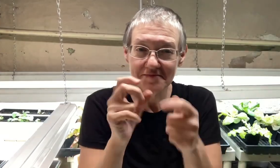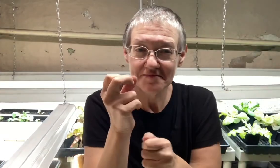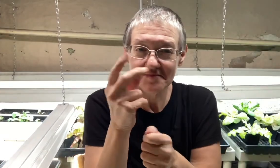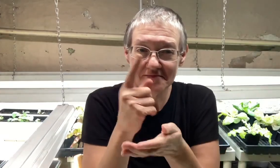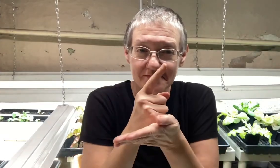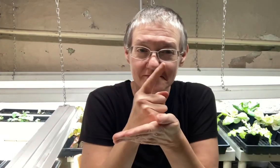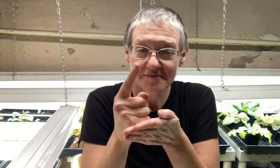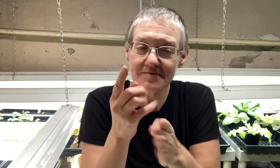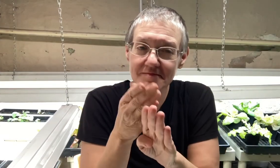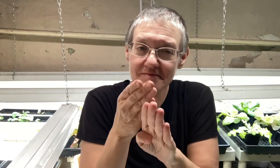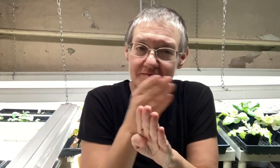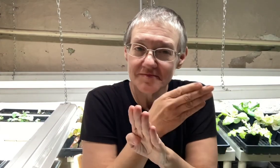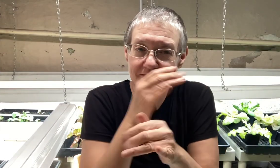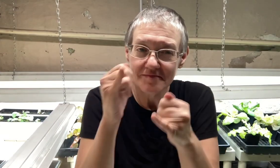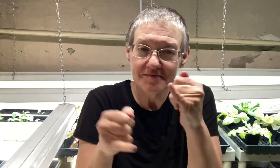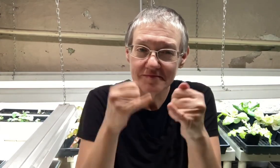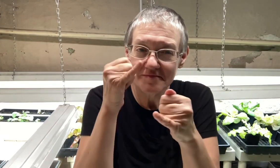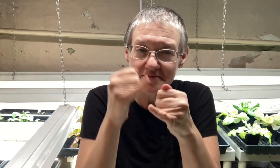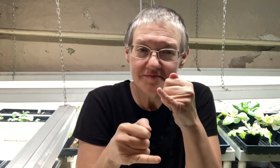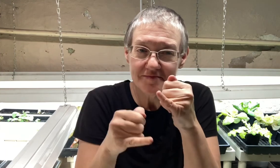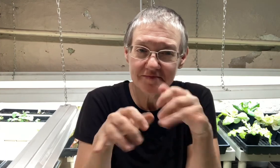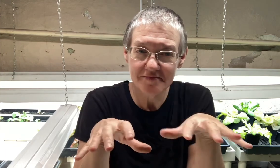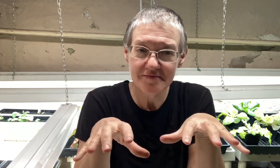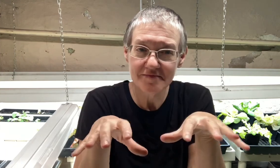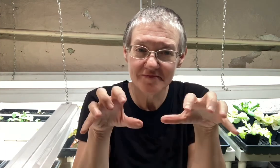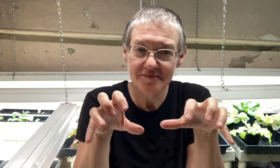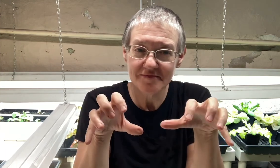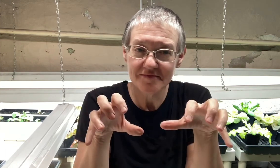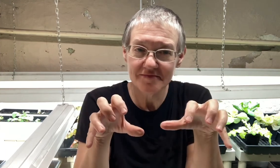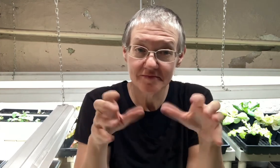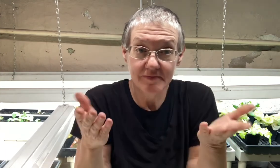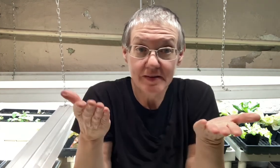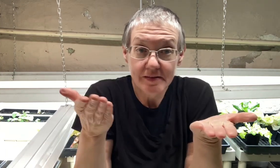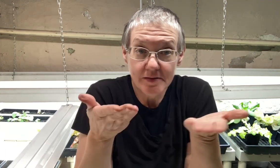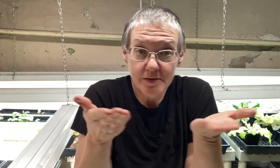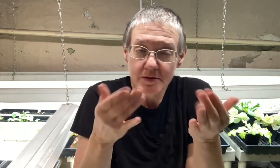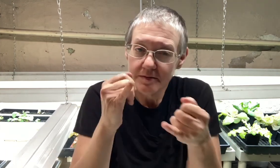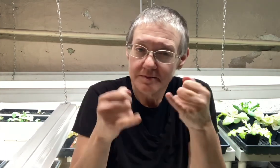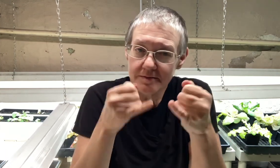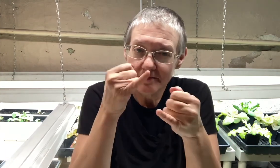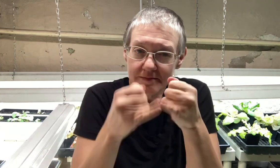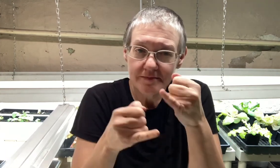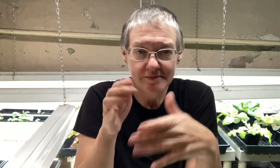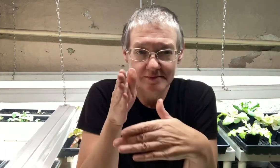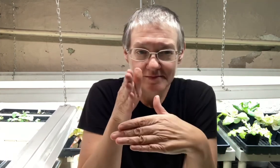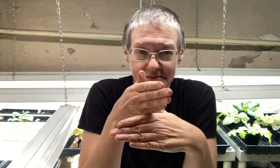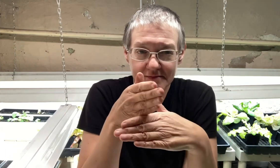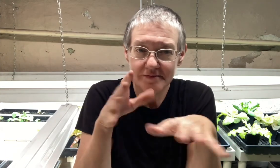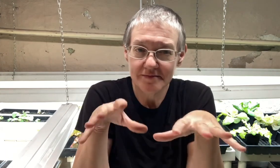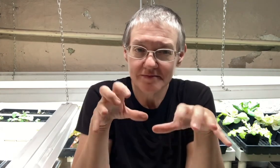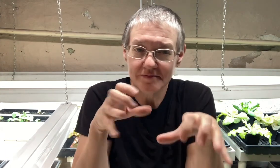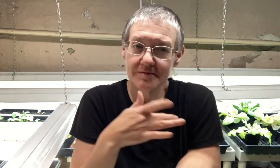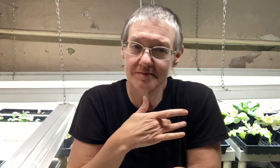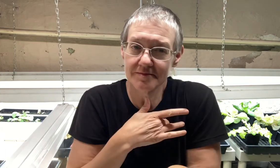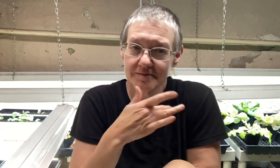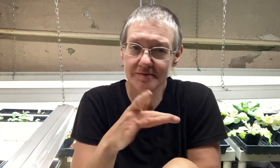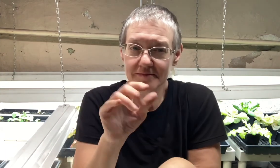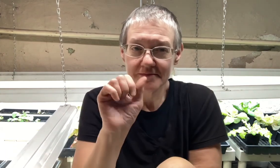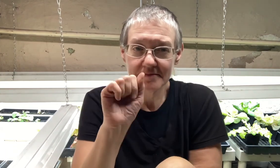Now you're going to start your eggplant seeds now, 8 to 12 weeks before your last freeze.